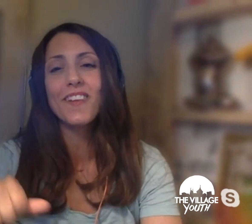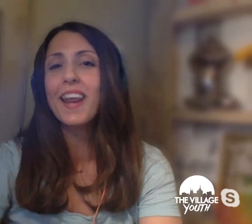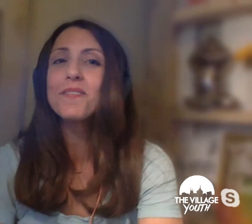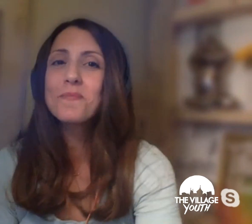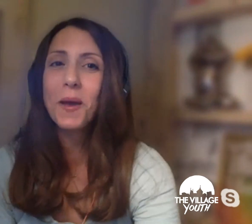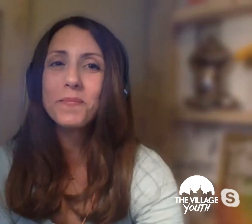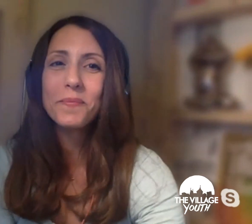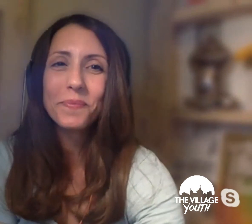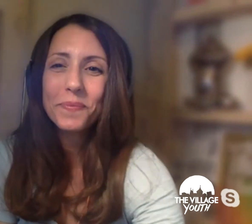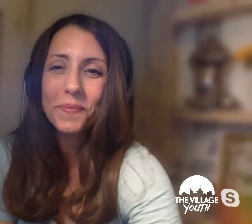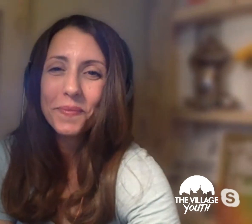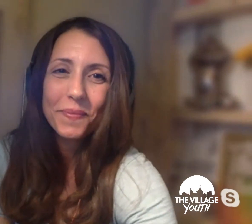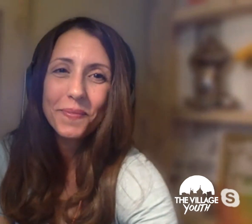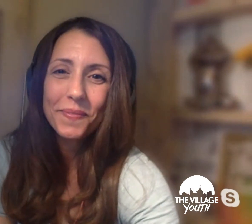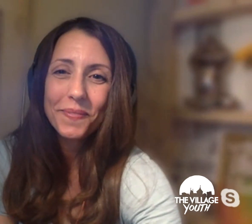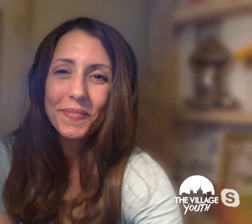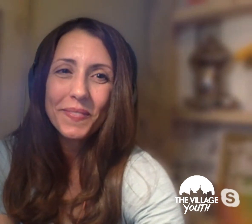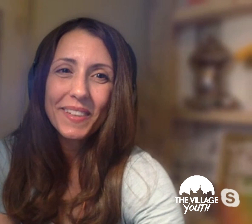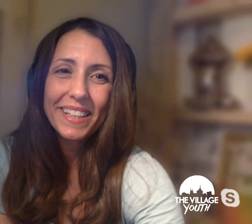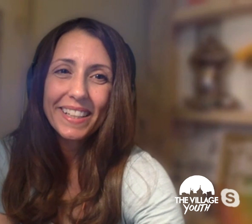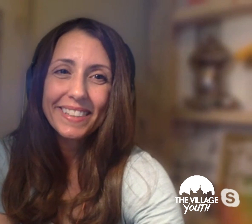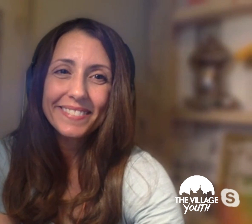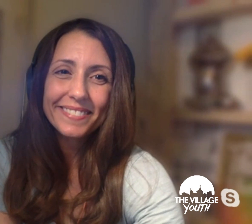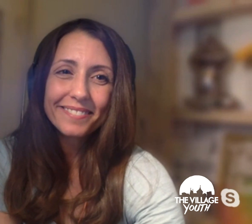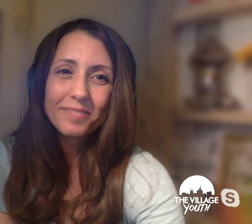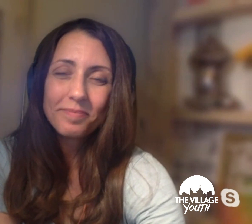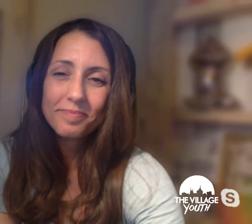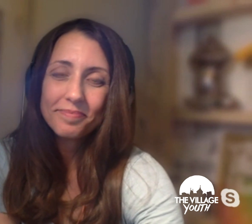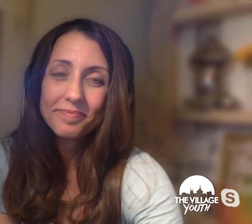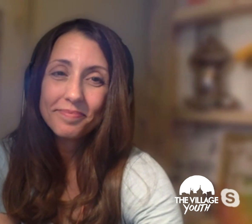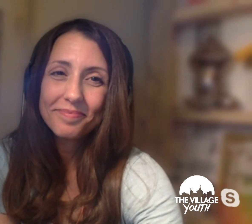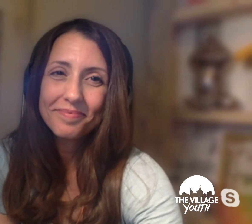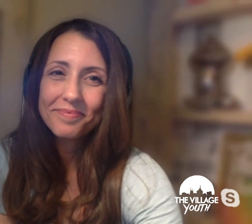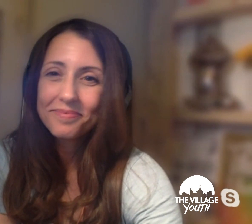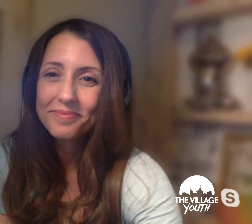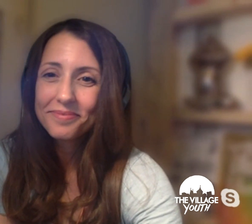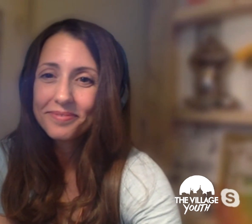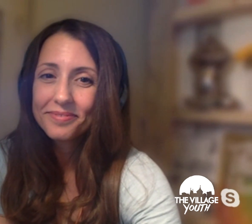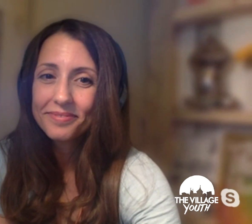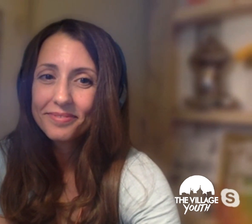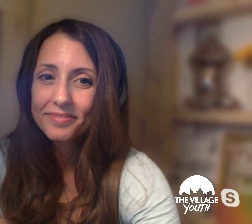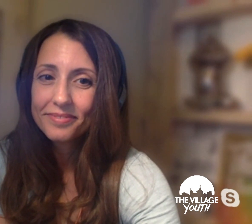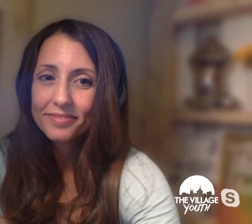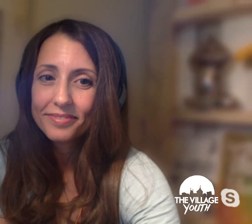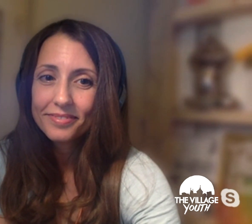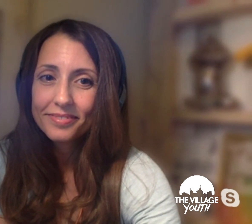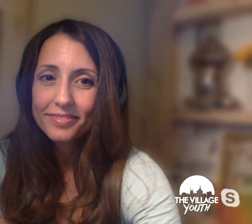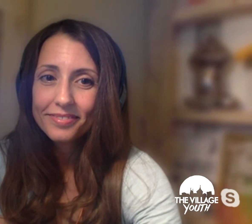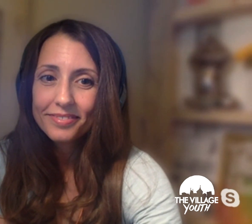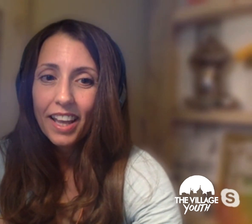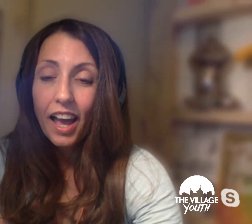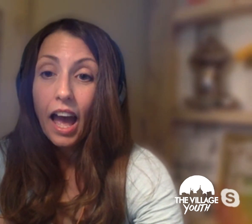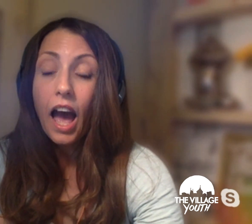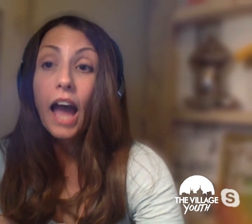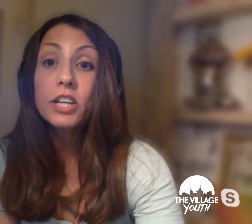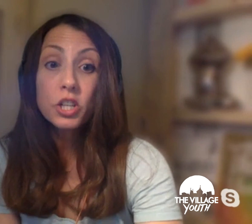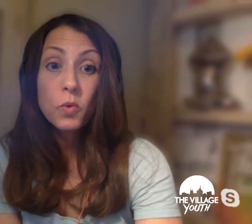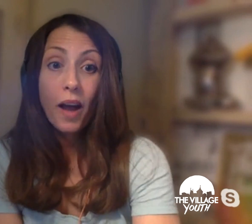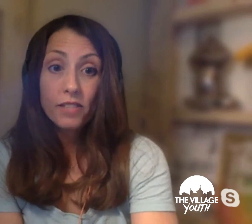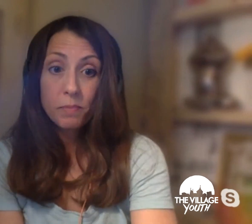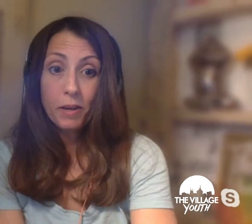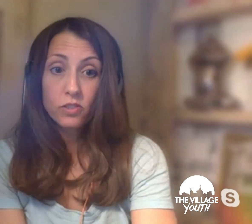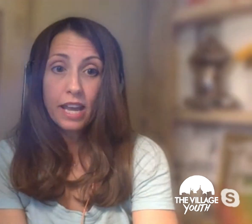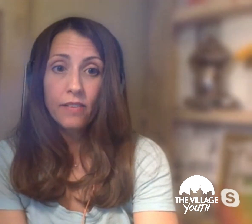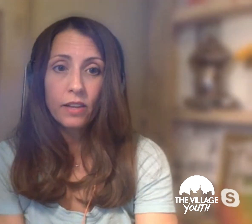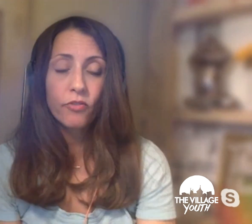but they're getting ready. So. That is awesome. I always like to ask this question. Do you have any special talents? I do